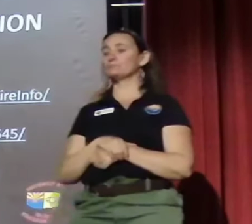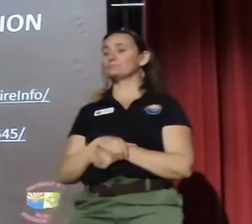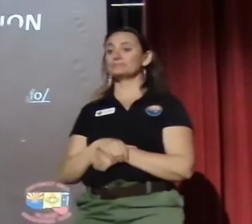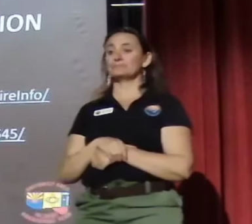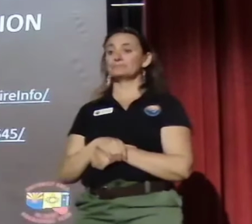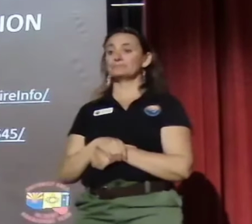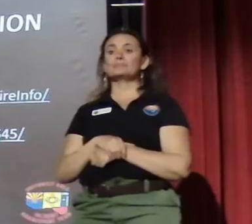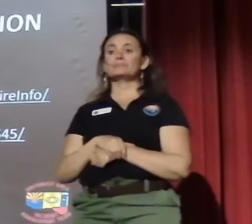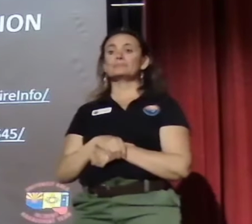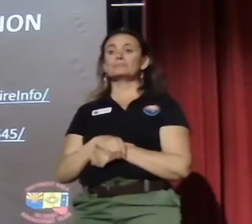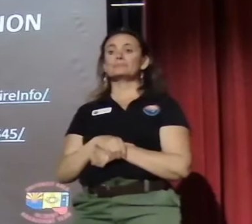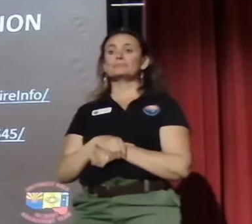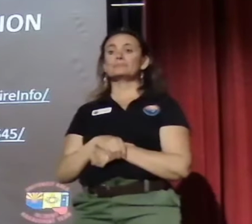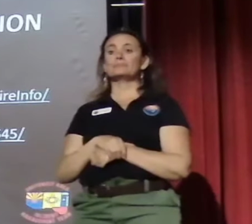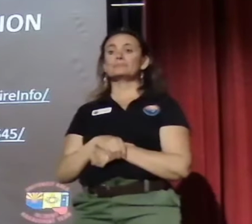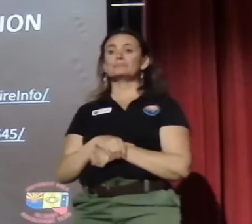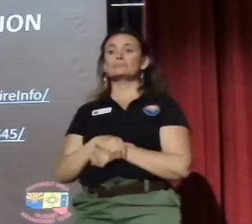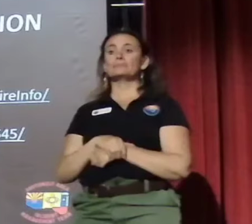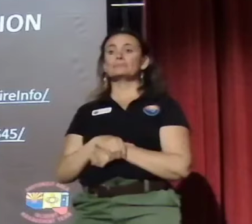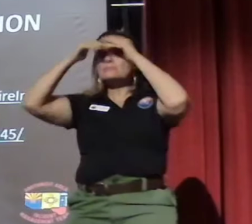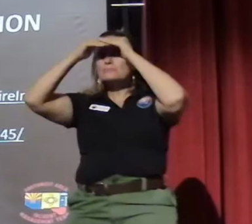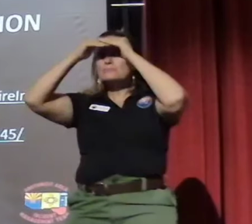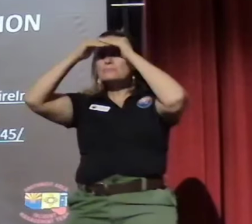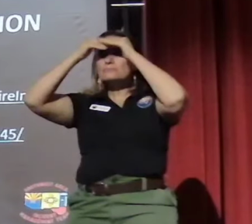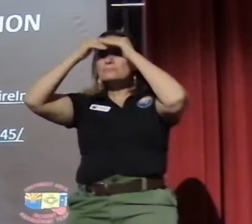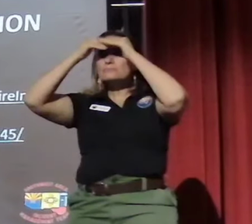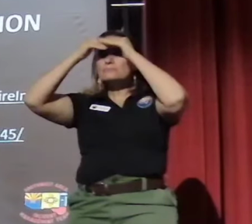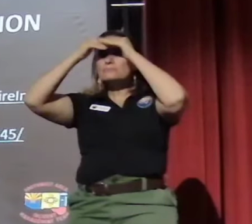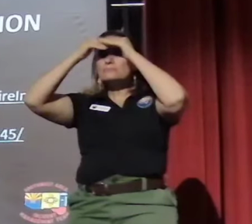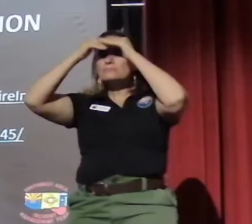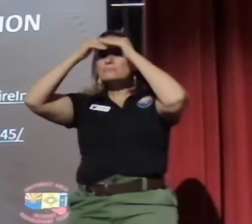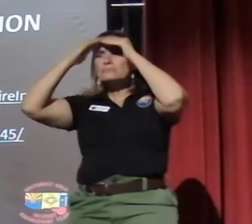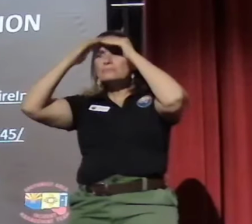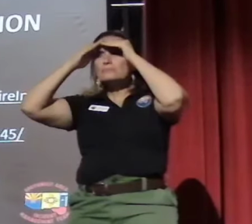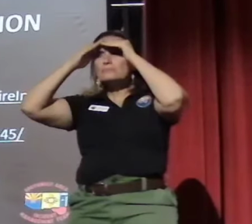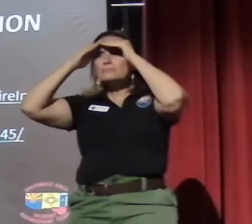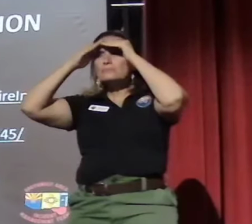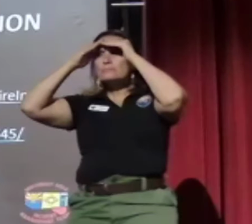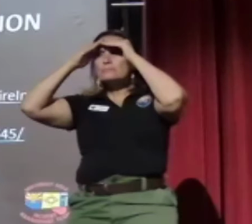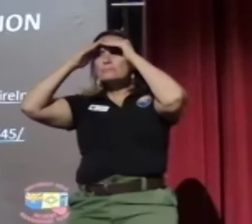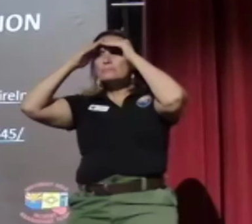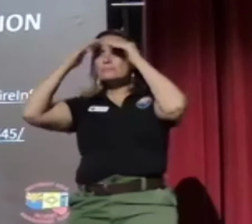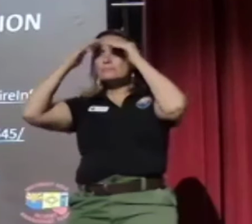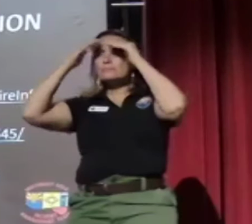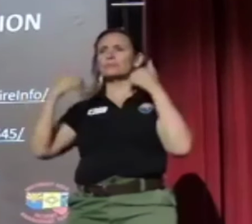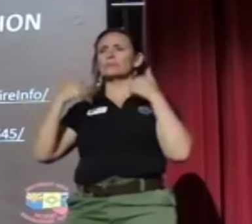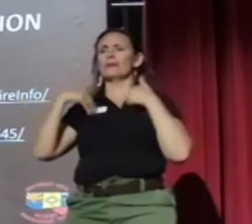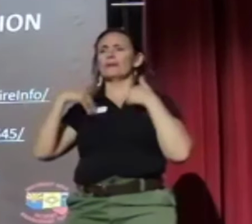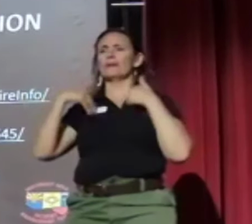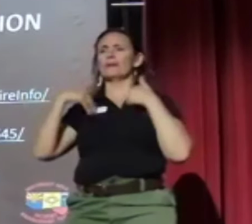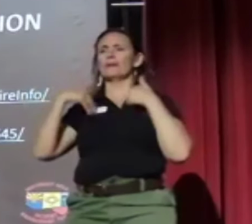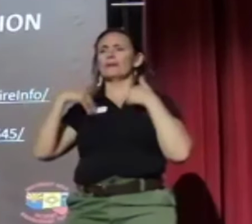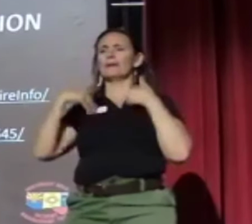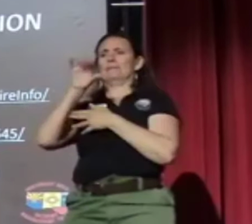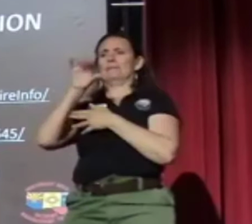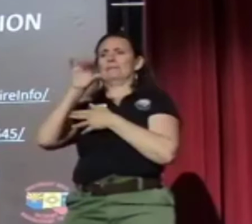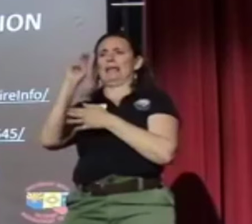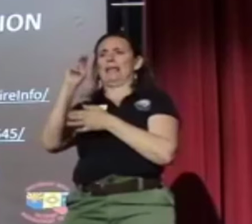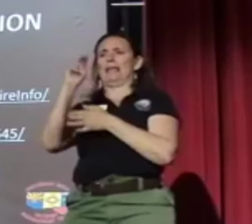Okay, right here, ma'am. I just wanted information that, like, we have a 500-gallon propane tank buried in the ground, and we